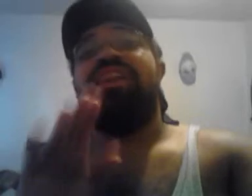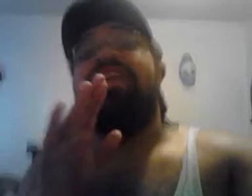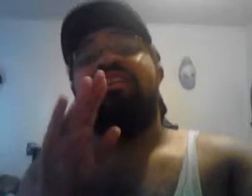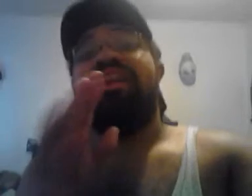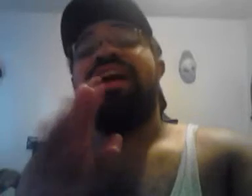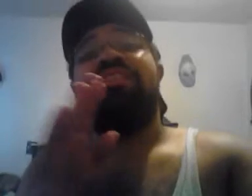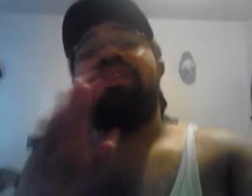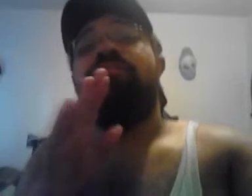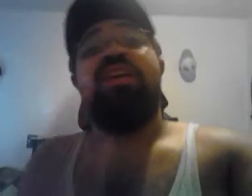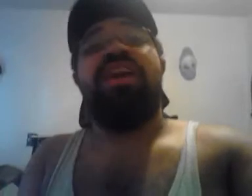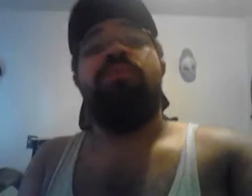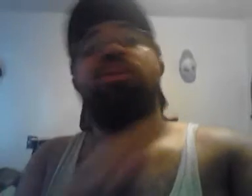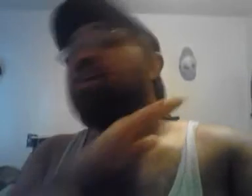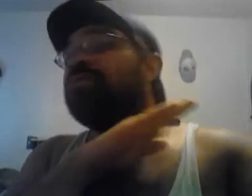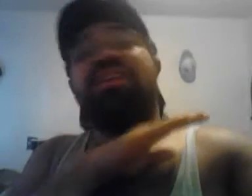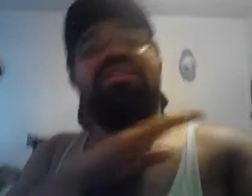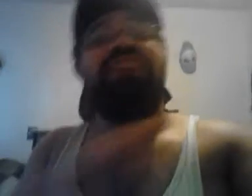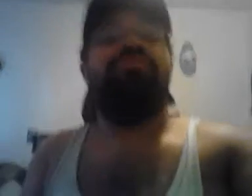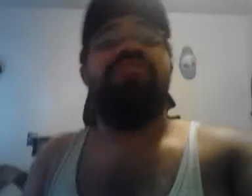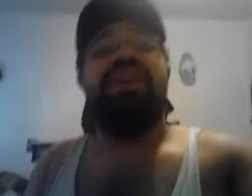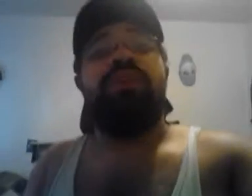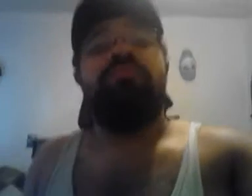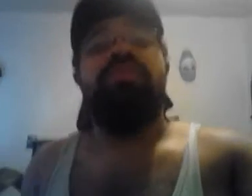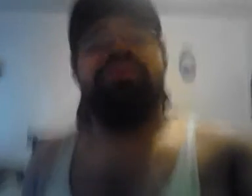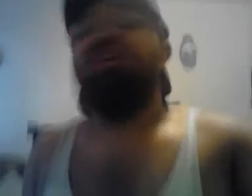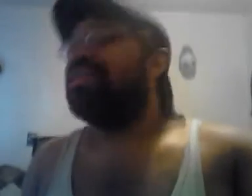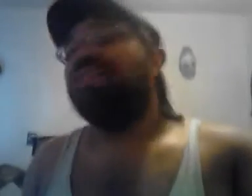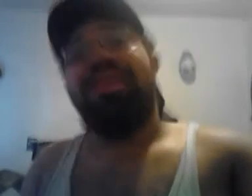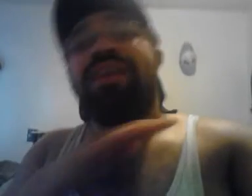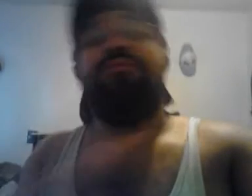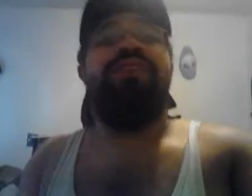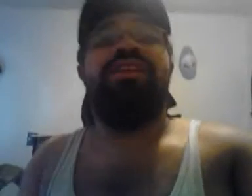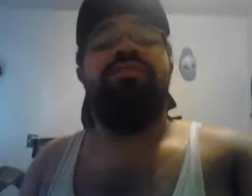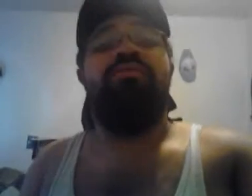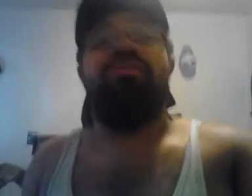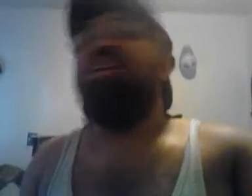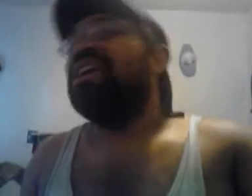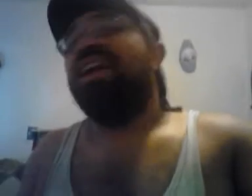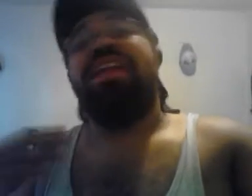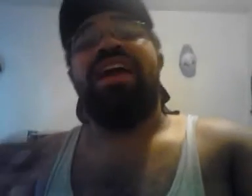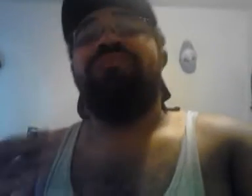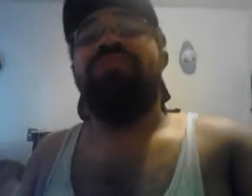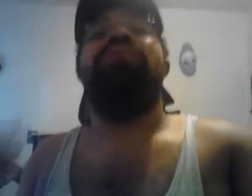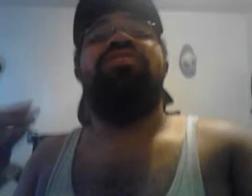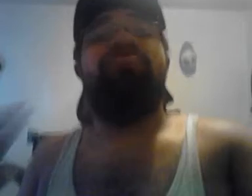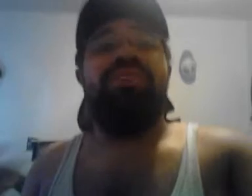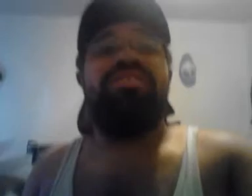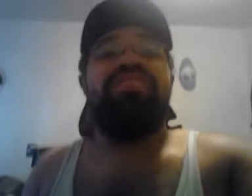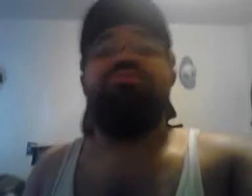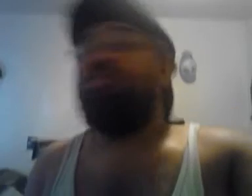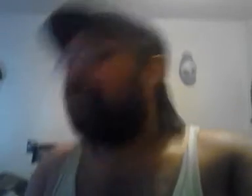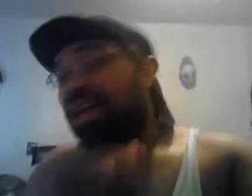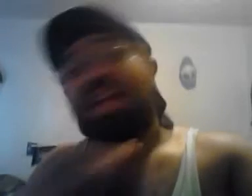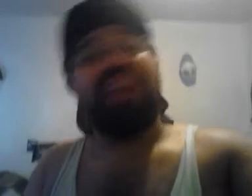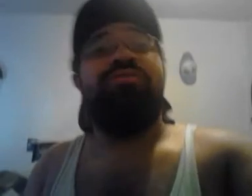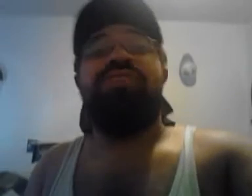a goddamn game. Everything is not no game. It's not fun anymore. And as me being 26 year old, ain't got no kids